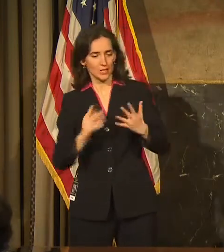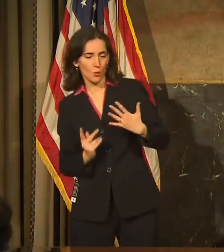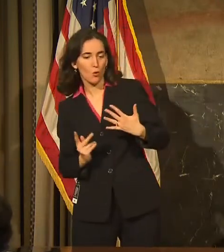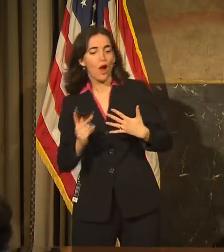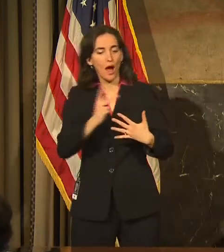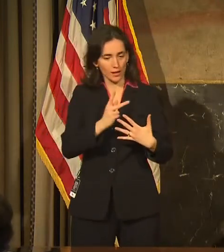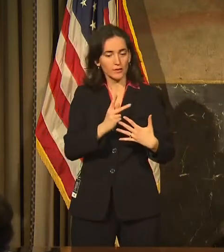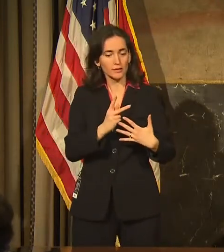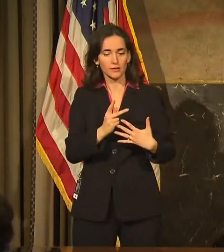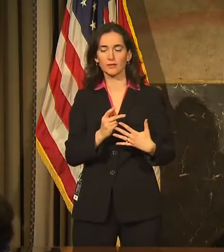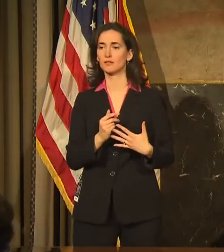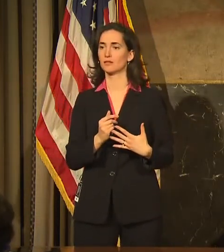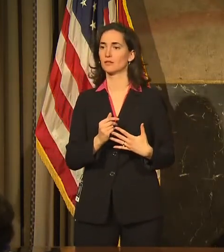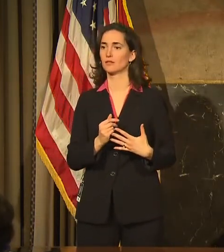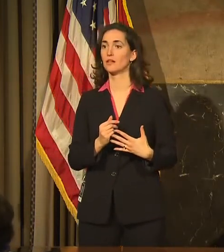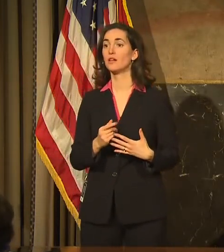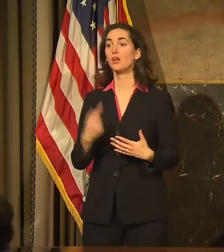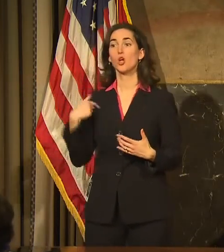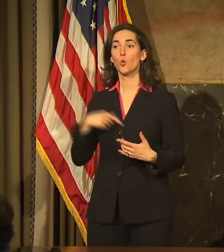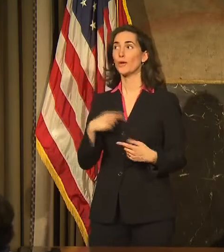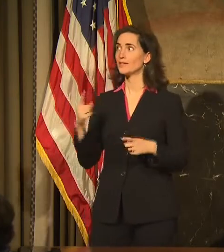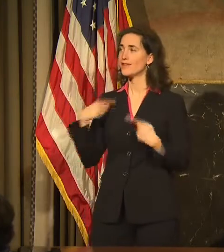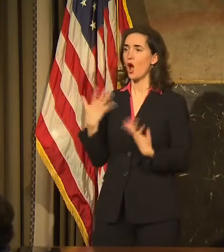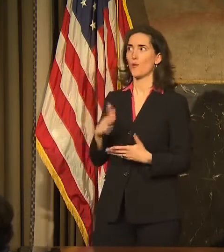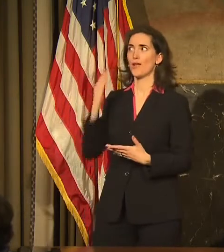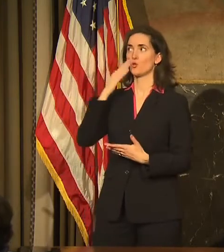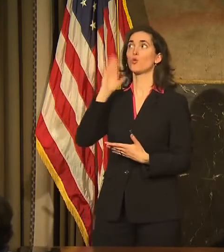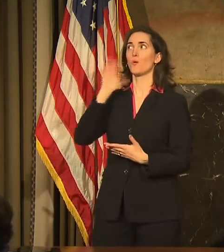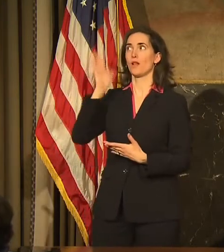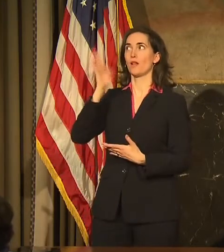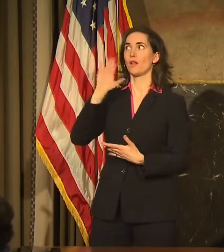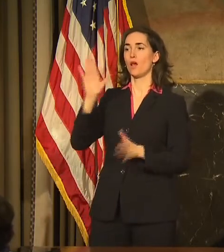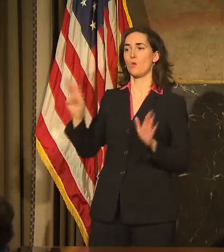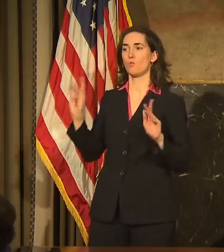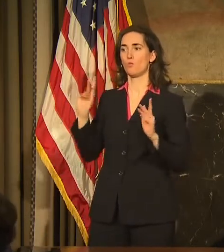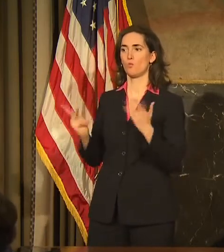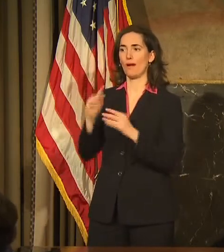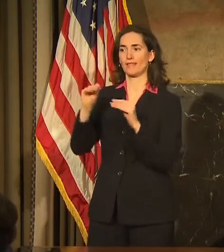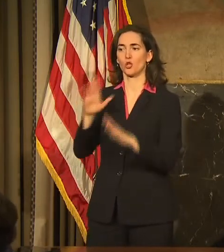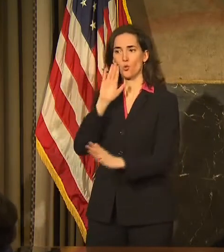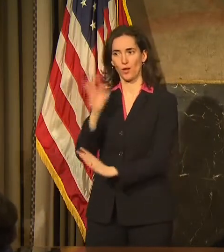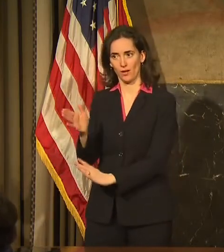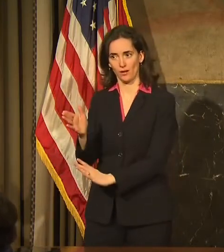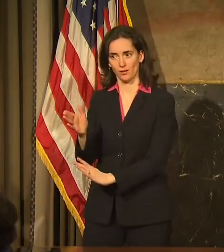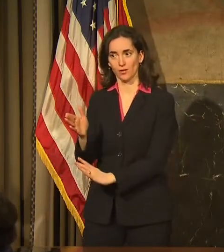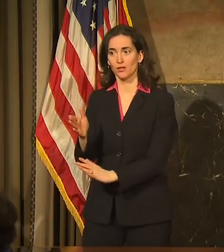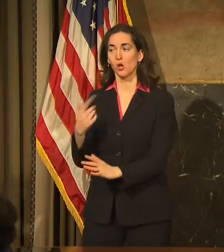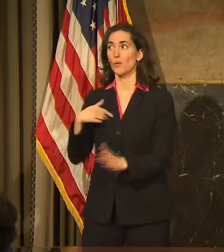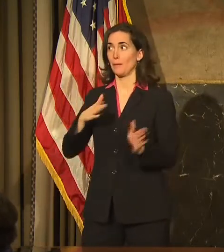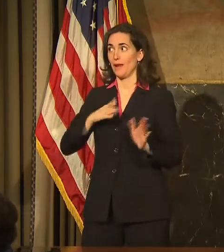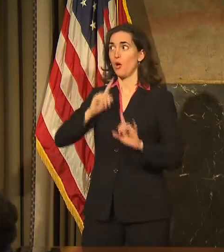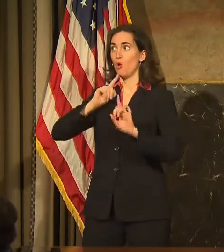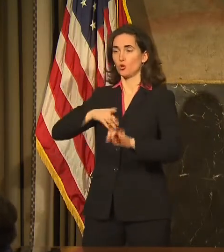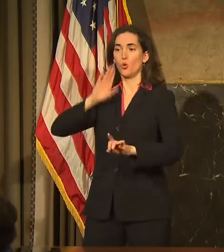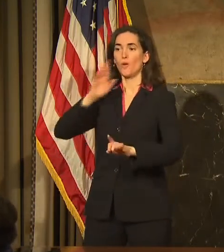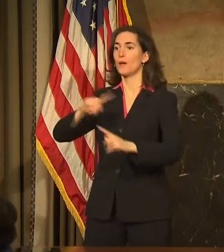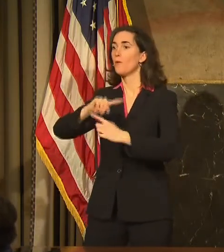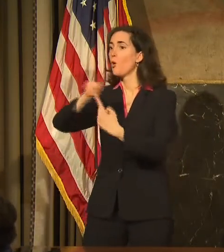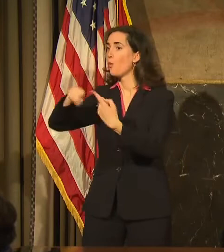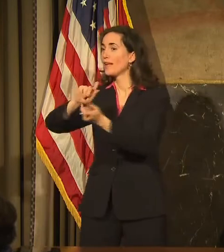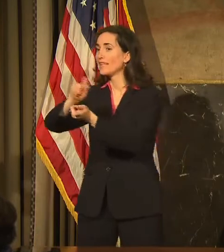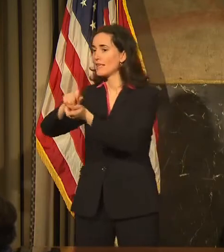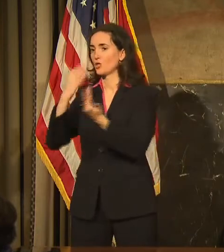us, we always knew we were going to get there, and this is the order that we were going to take. We just didn't know when